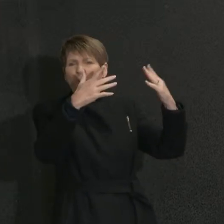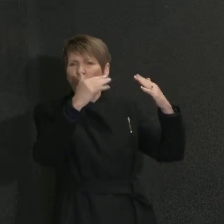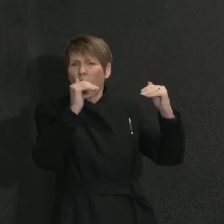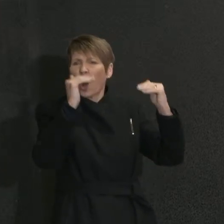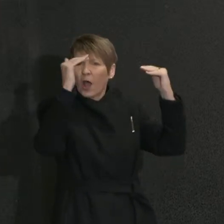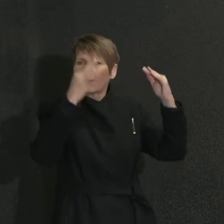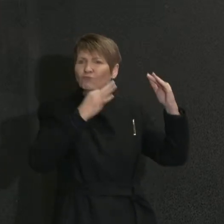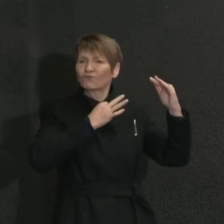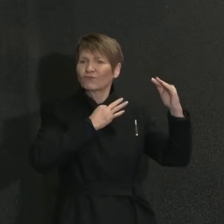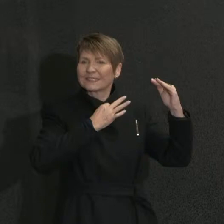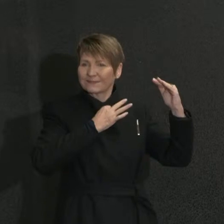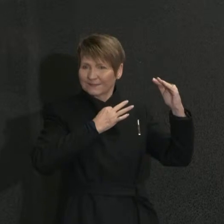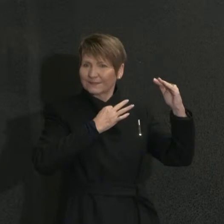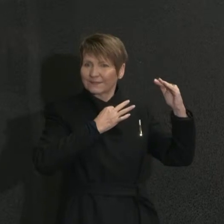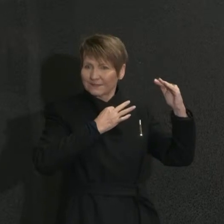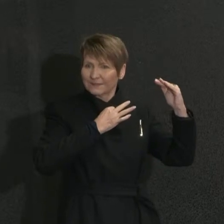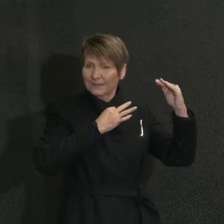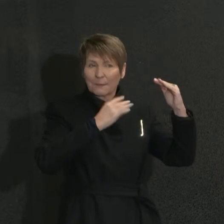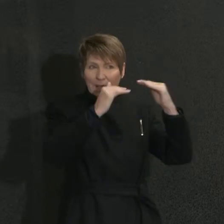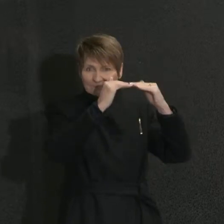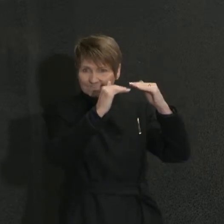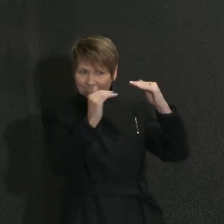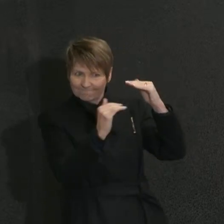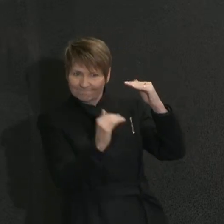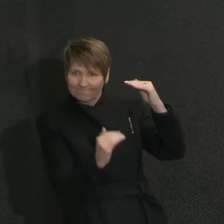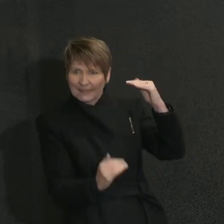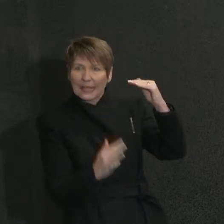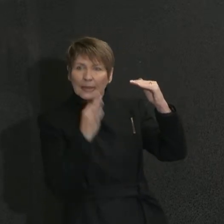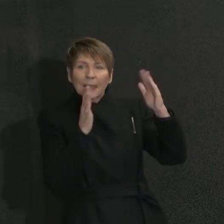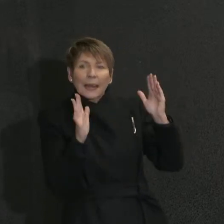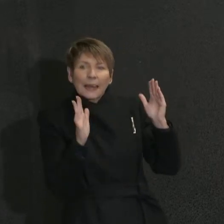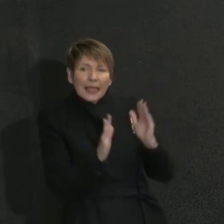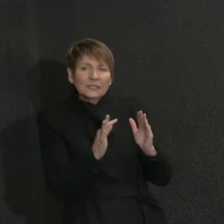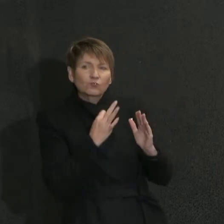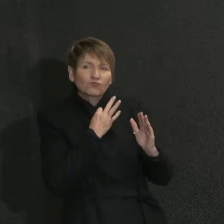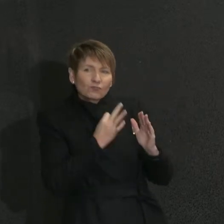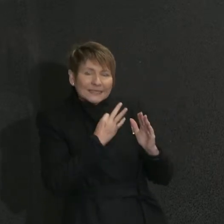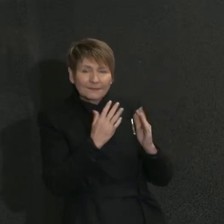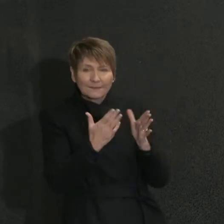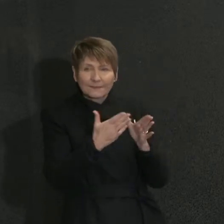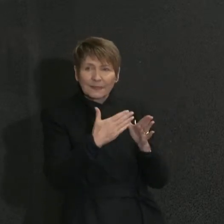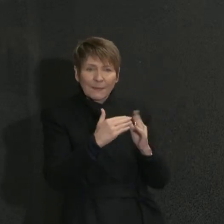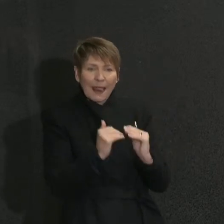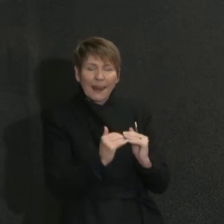positive and negative tests. So it's being treated no different to any of the other very successful